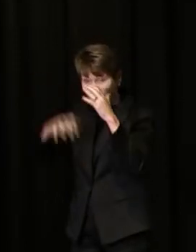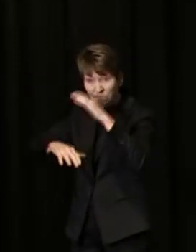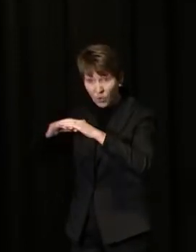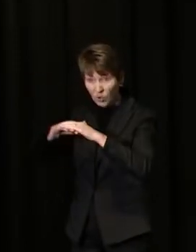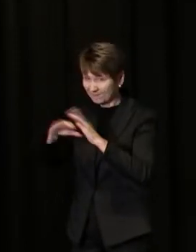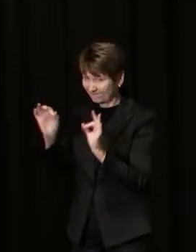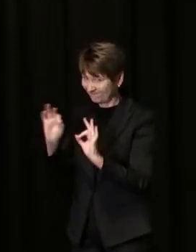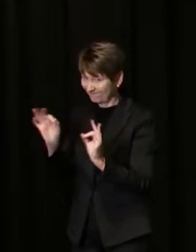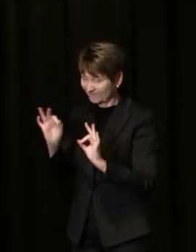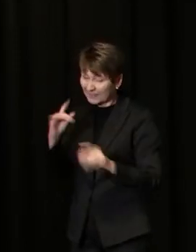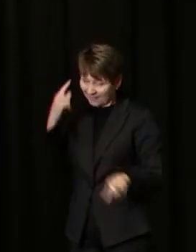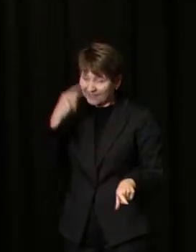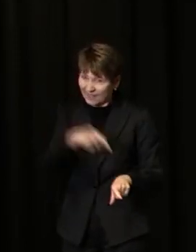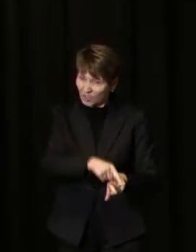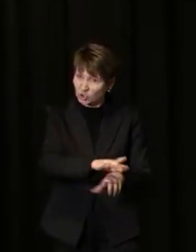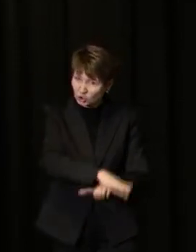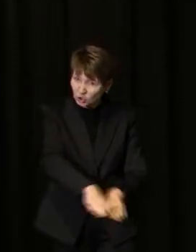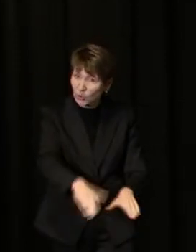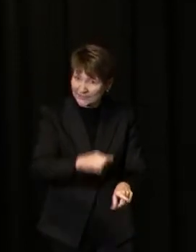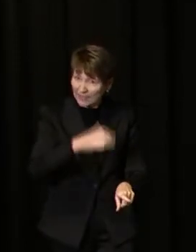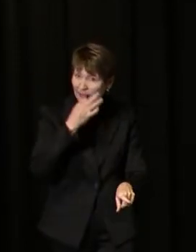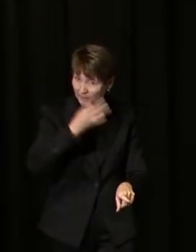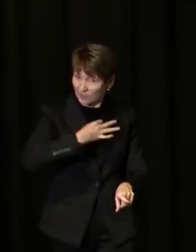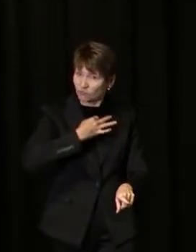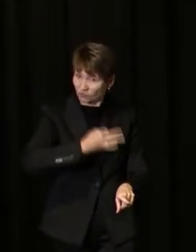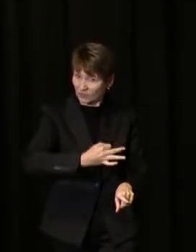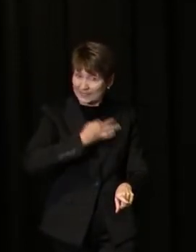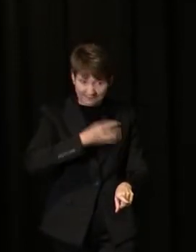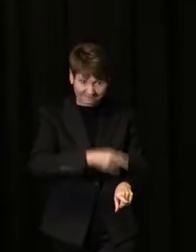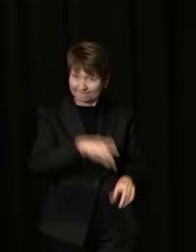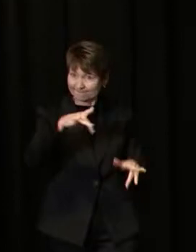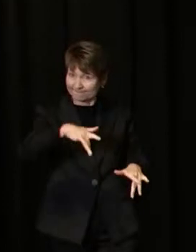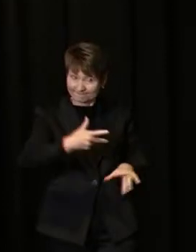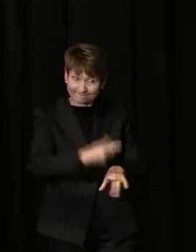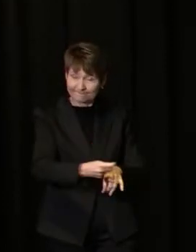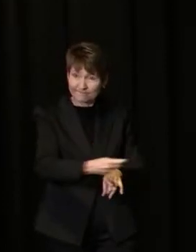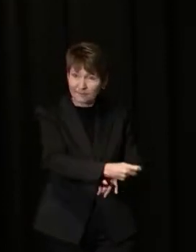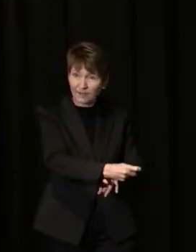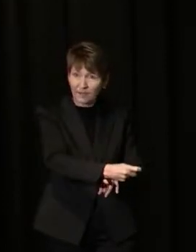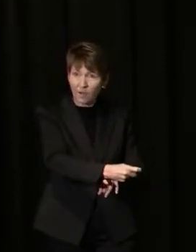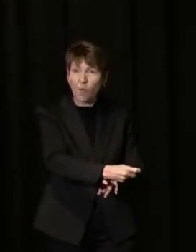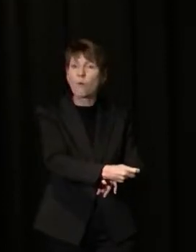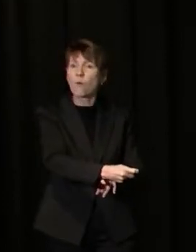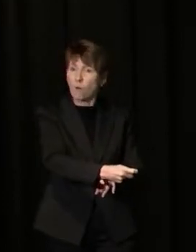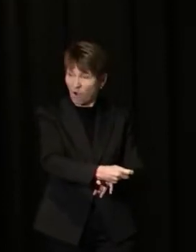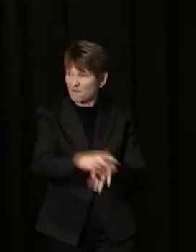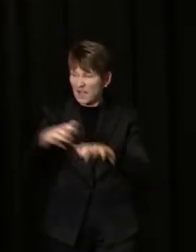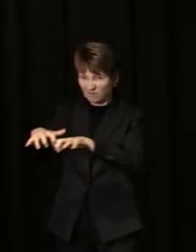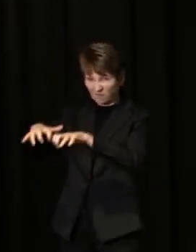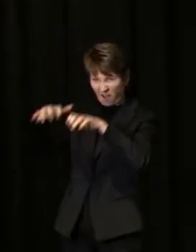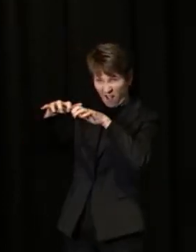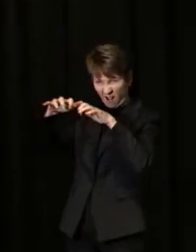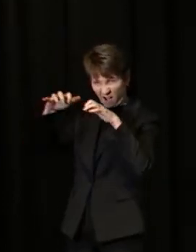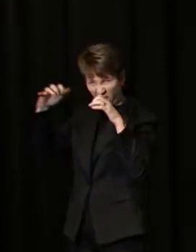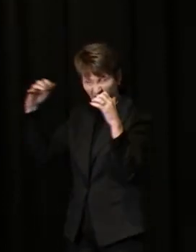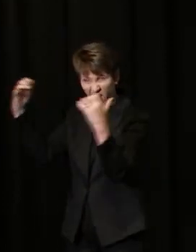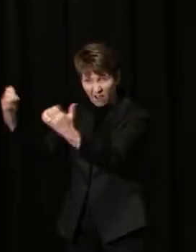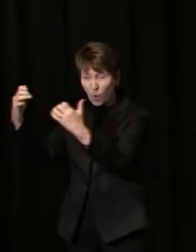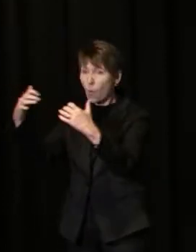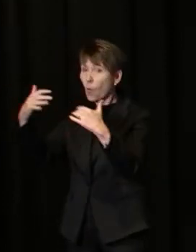And 80,000 is not just a number. 80,000 would be the biggest crowd in our country since COVID